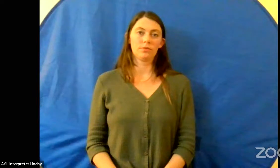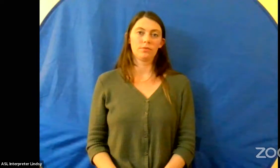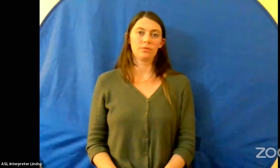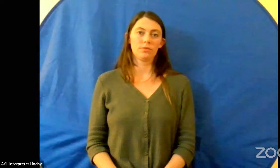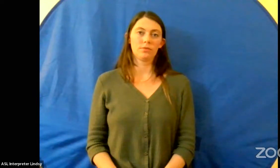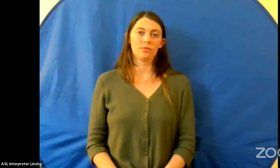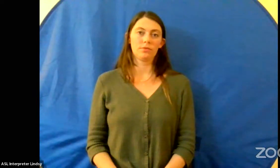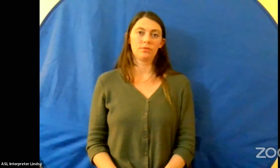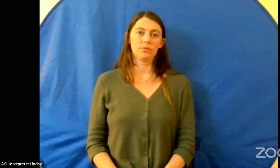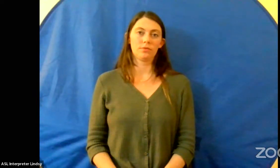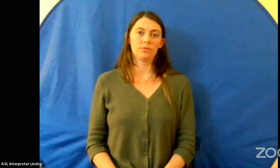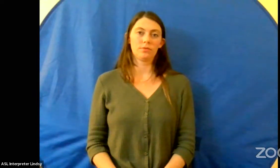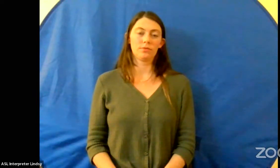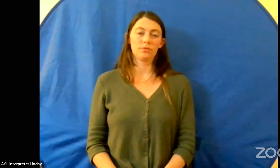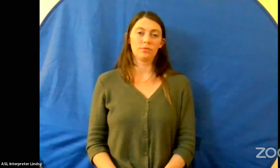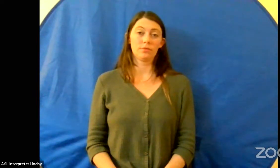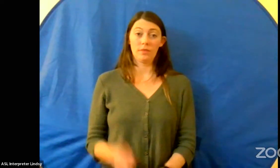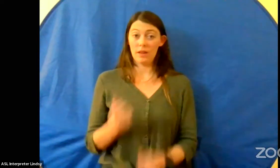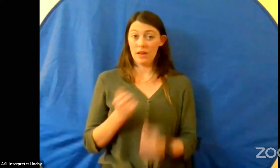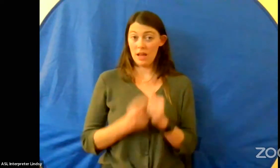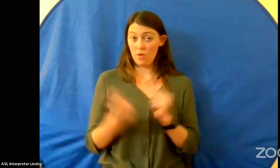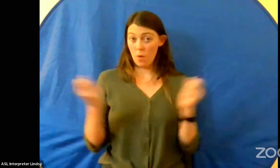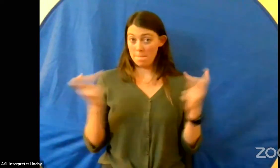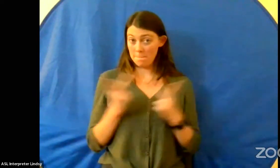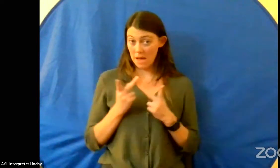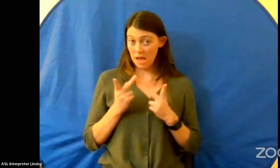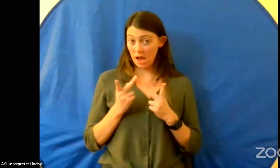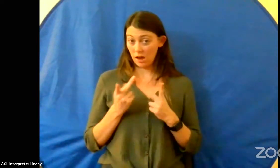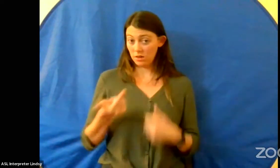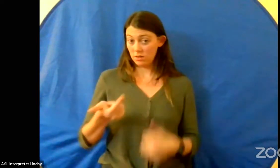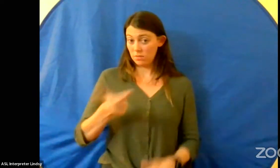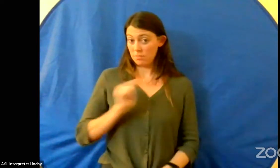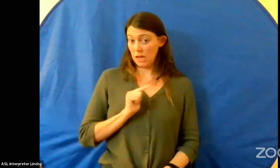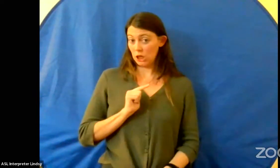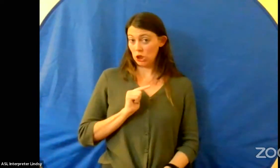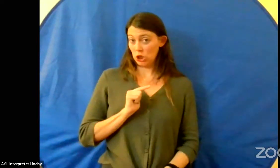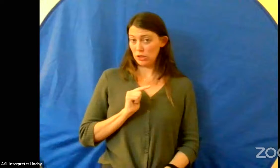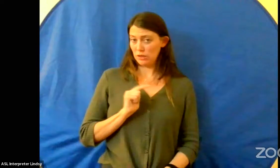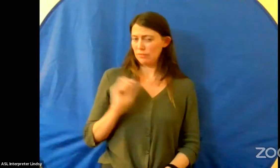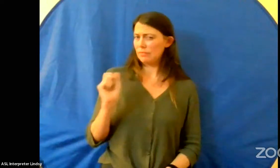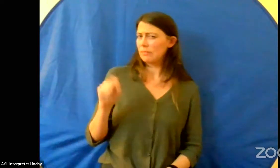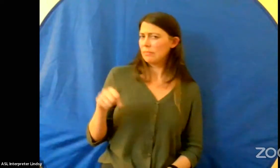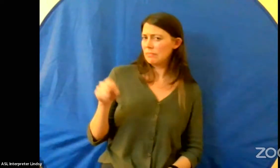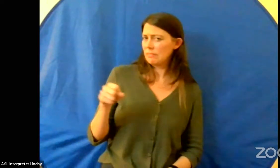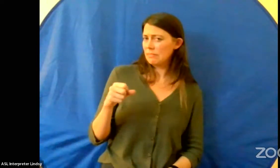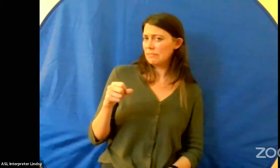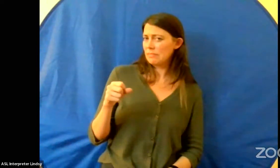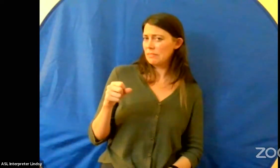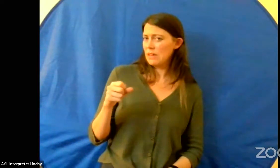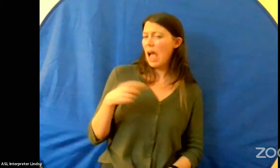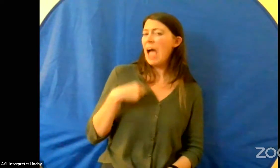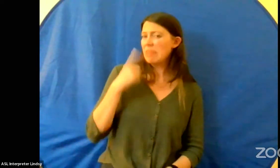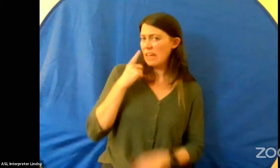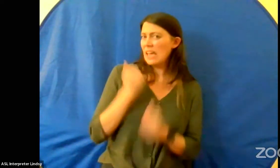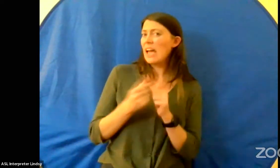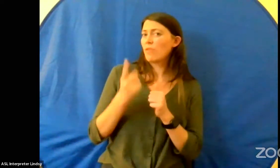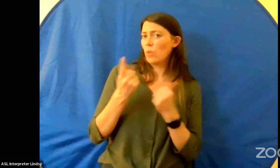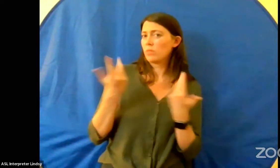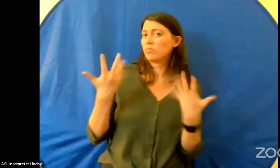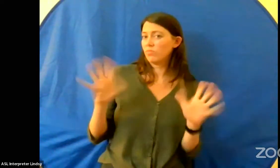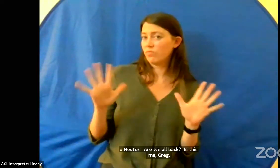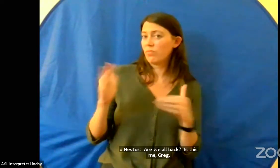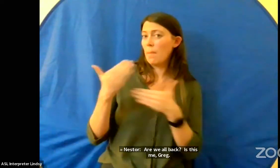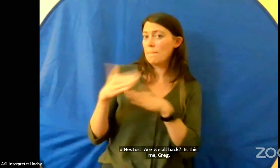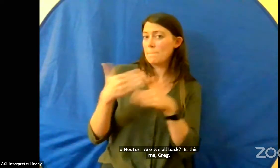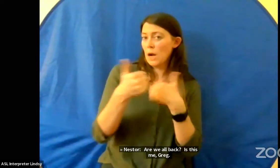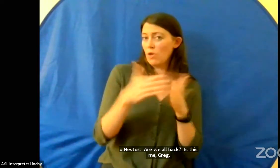Are we all back? Is this me, Greg? It's on you, Nestor. I think looks like we're all back. I think